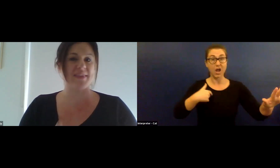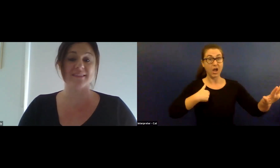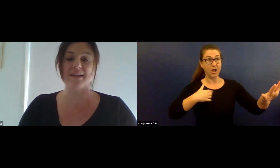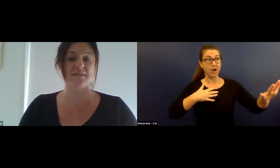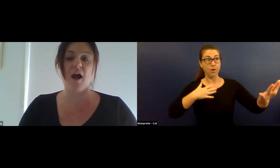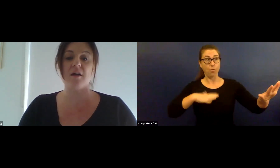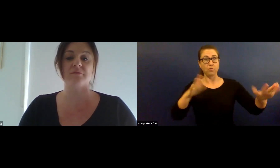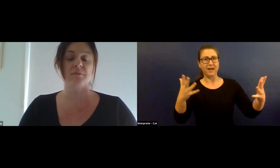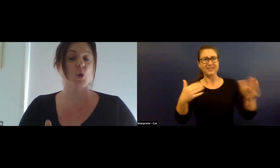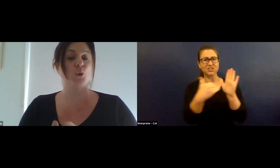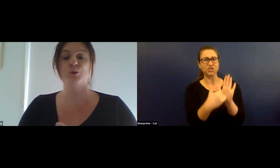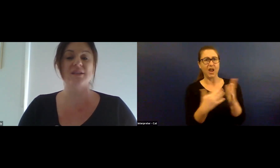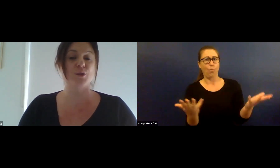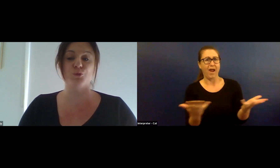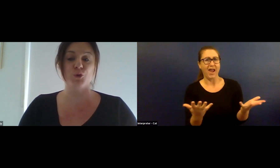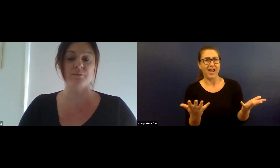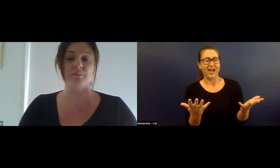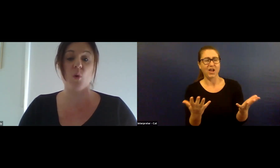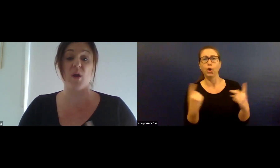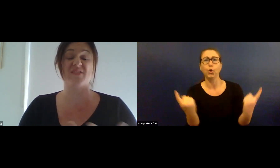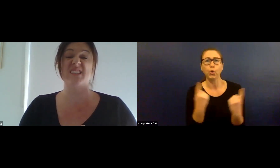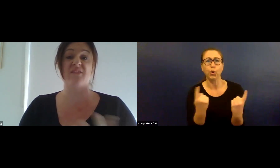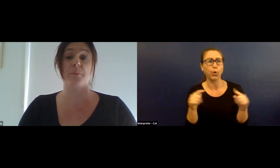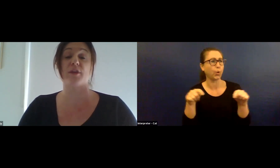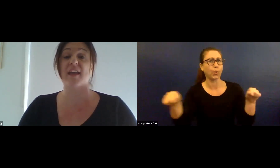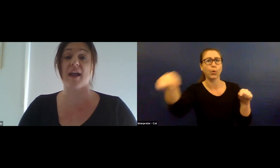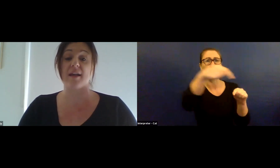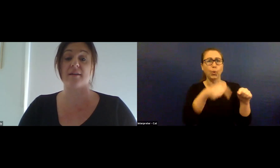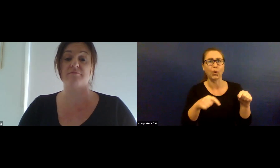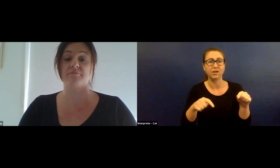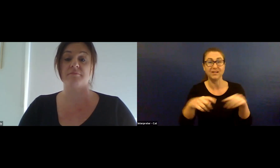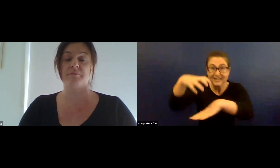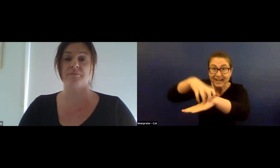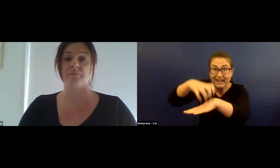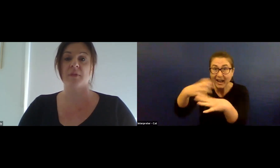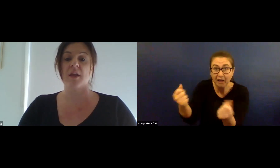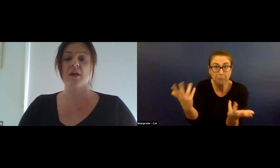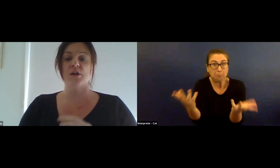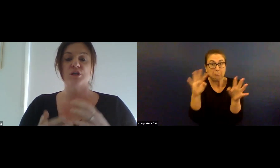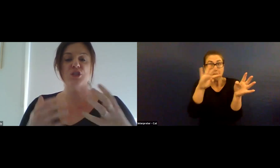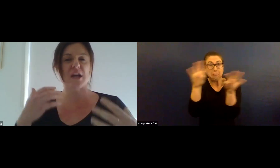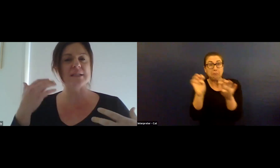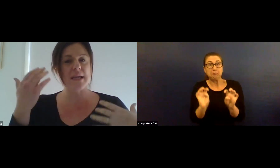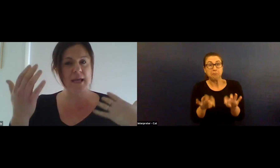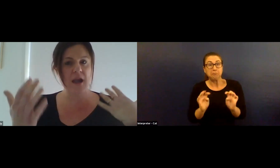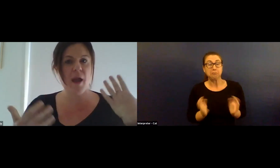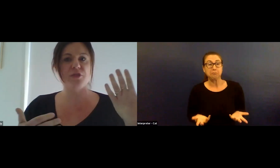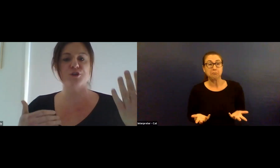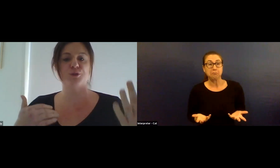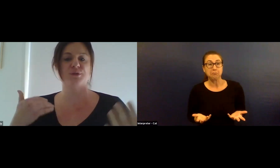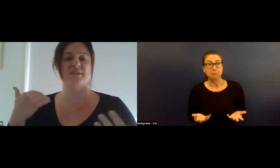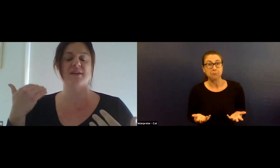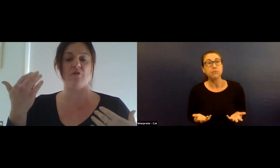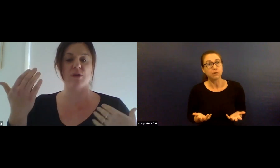know where the seats are, who's in the room, or if there's even birthday cake. So just thinking about